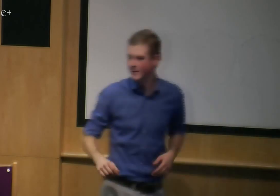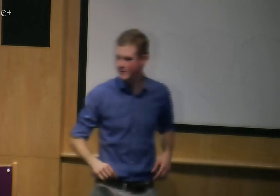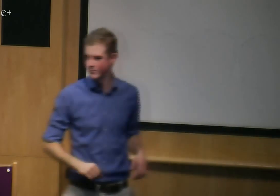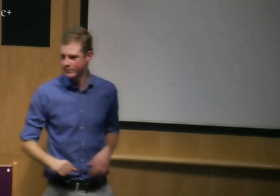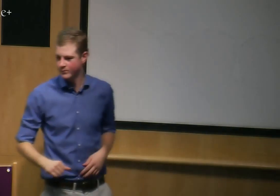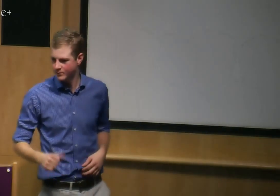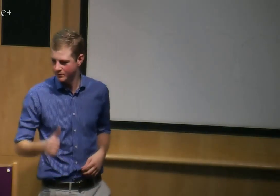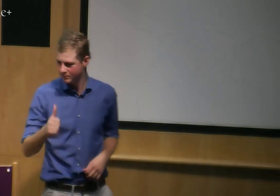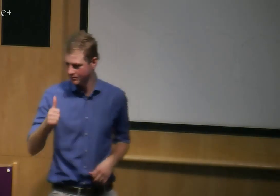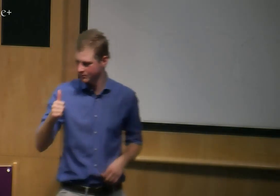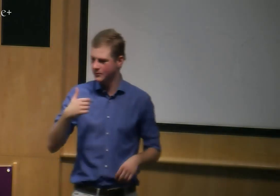afternoon.